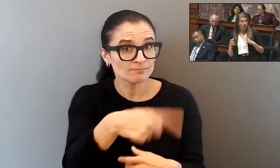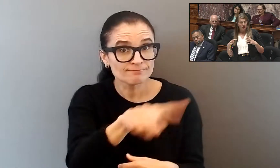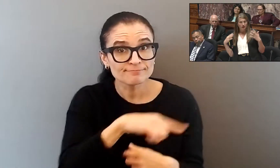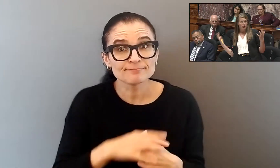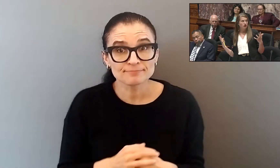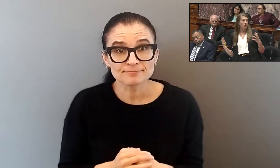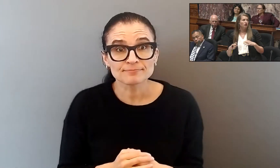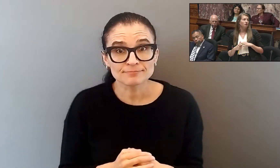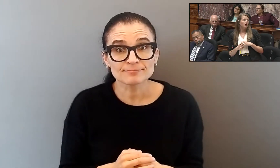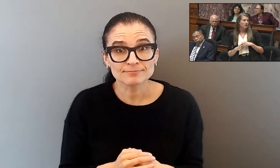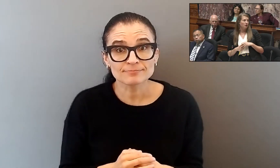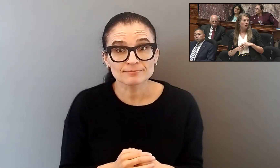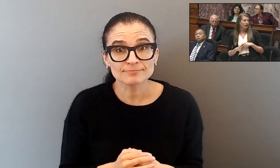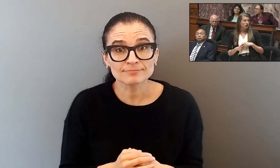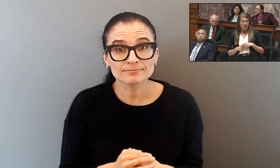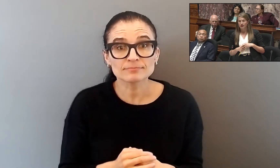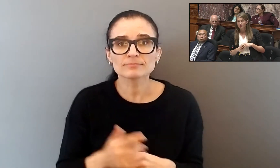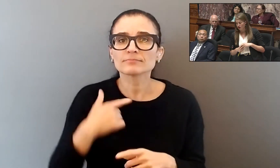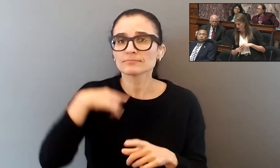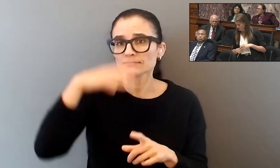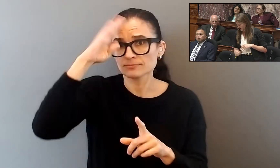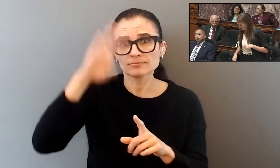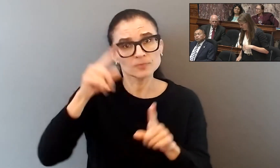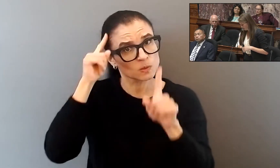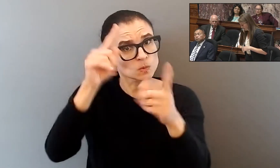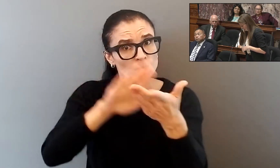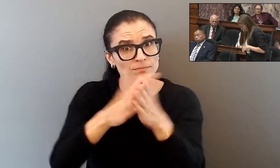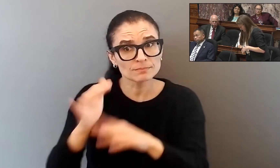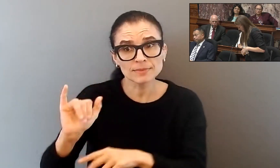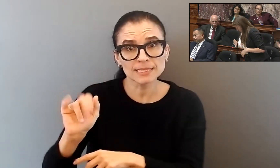election during the general municipal elections next fall.